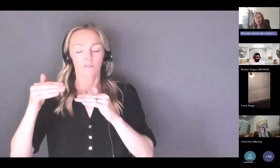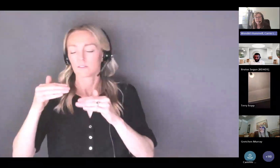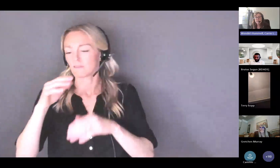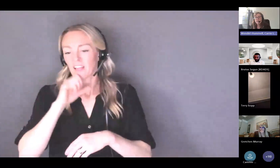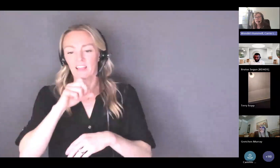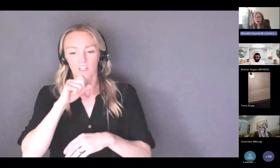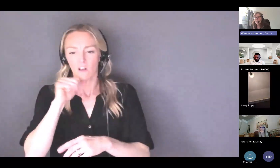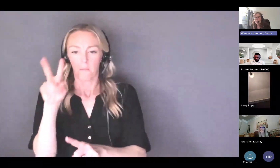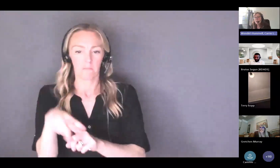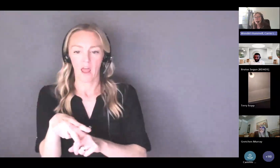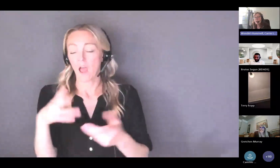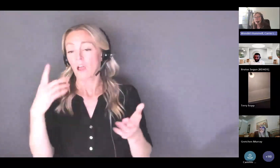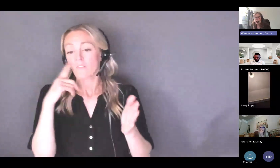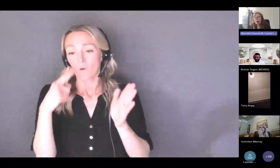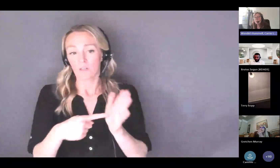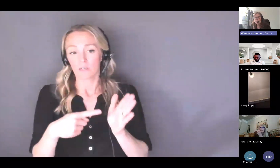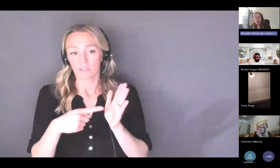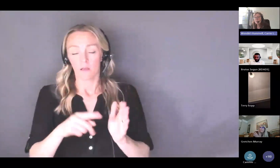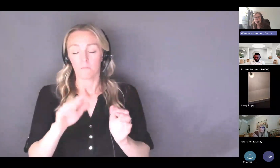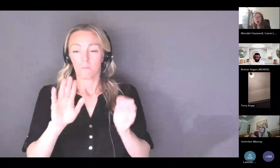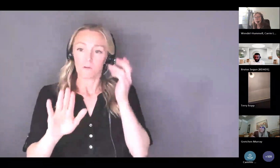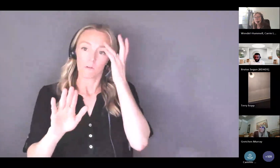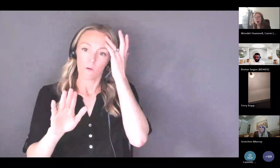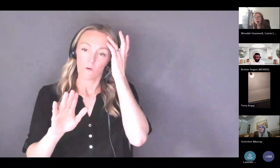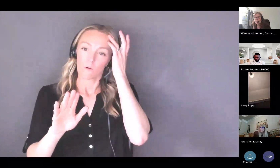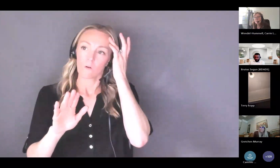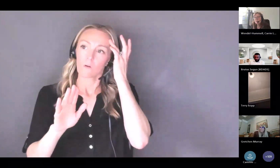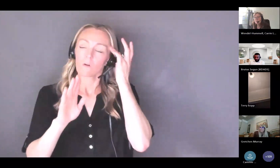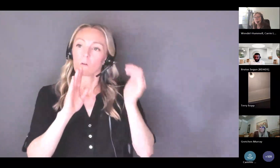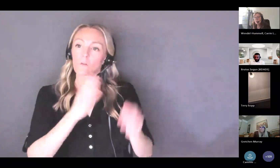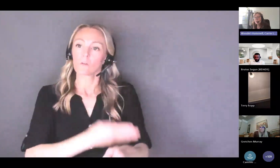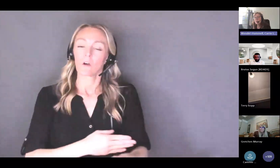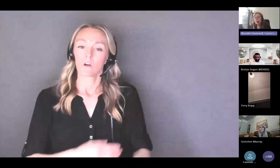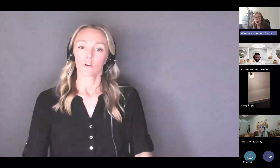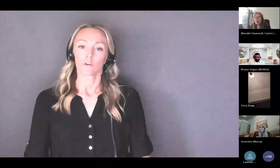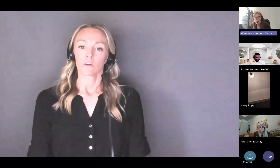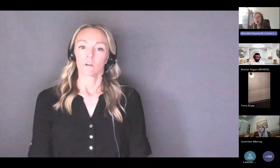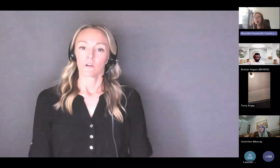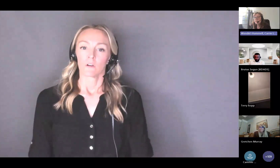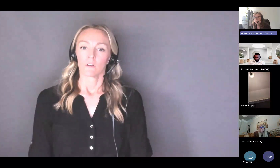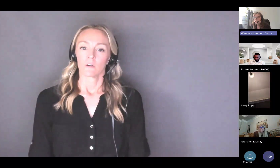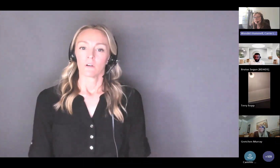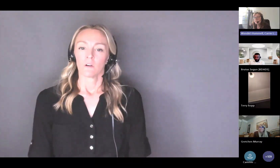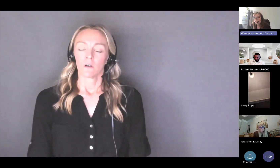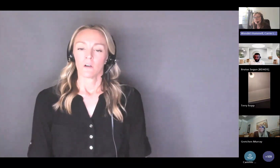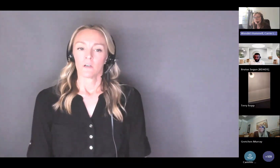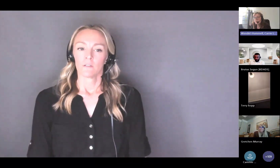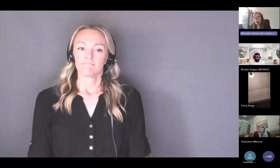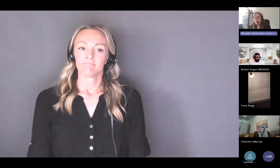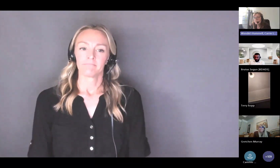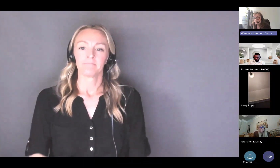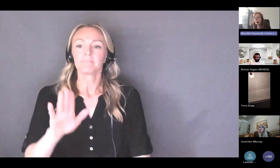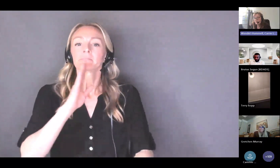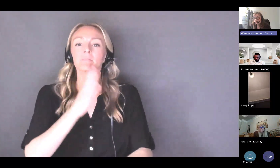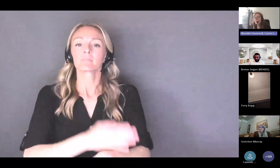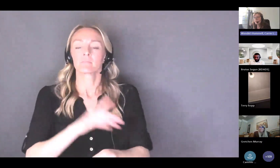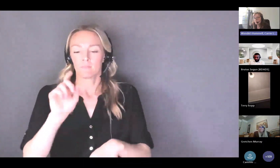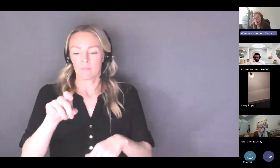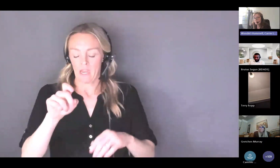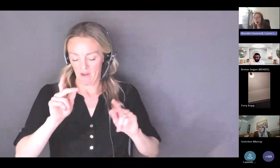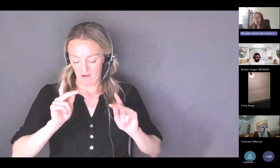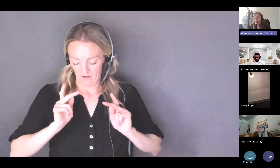daughter is, for example, needs physical assistance or totally dependent